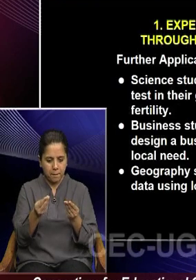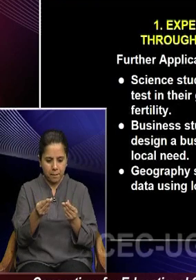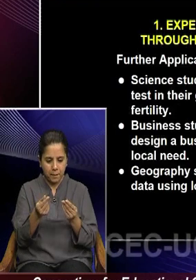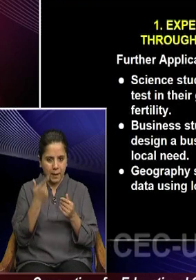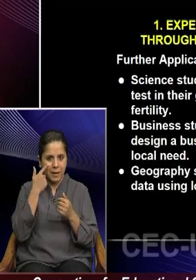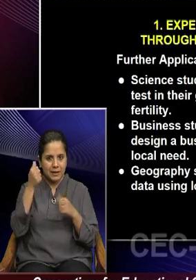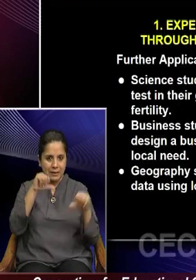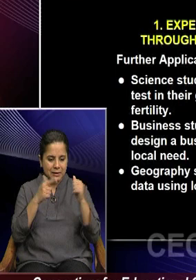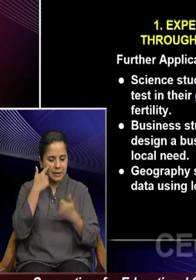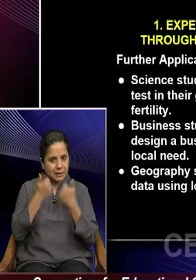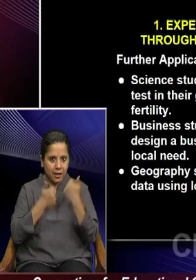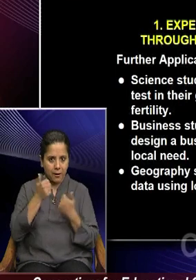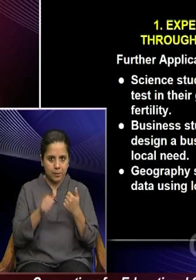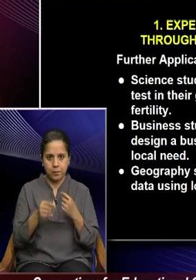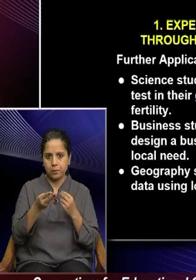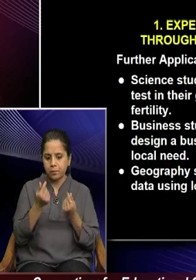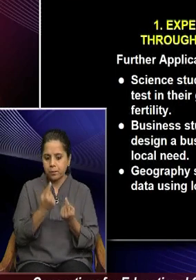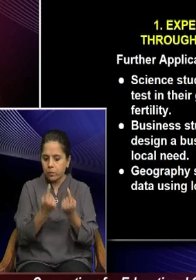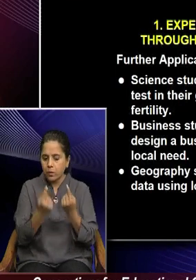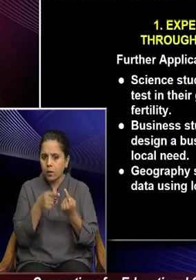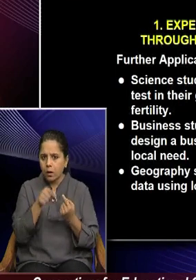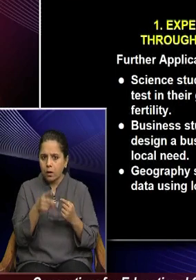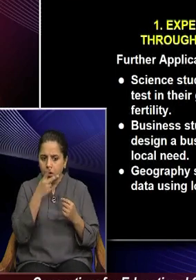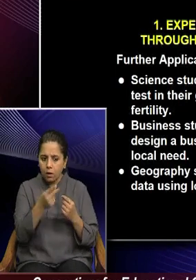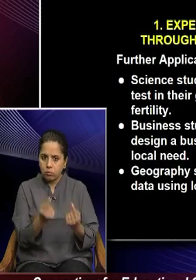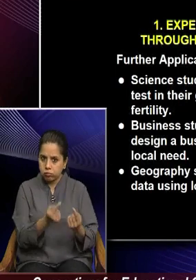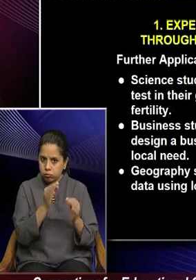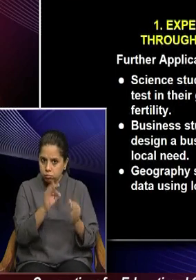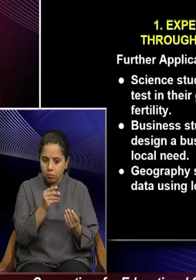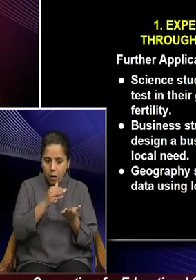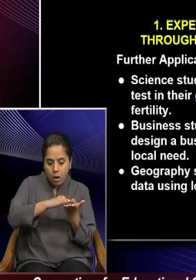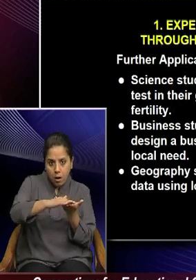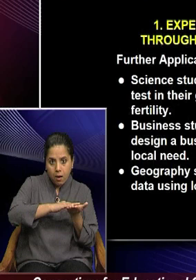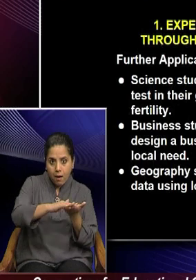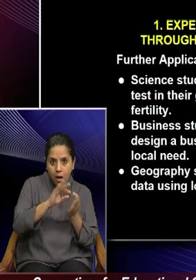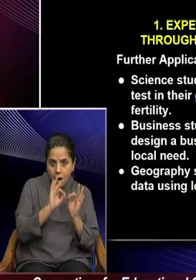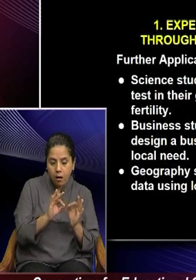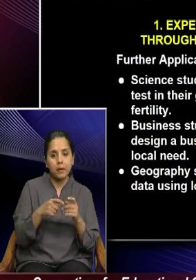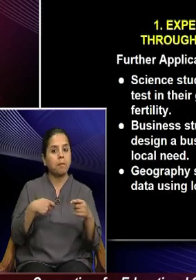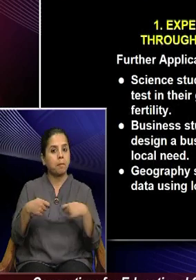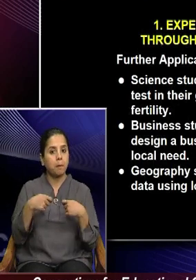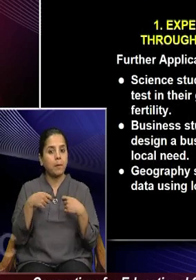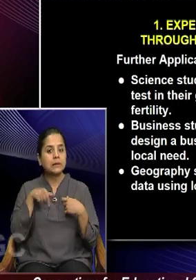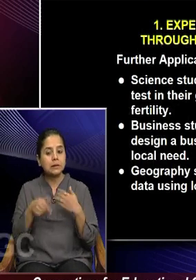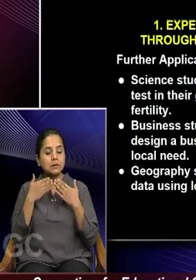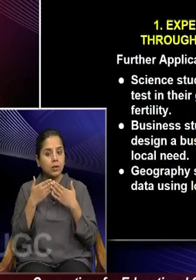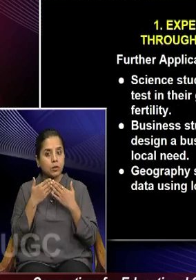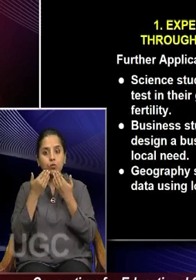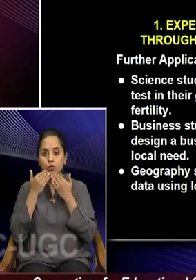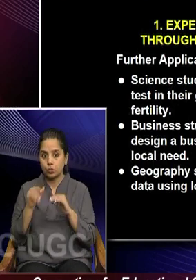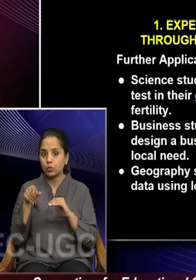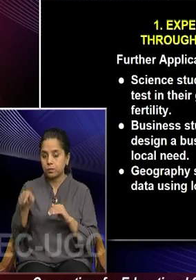in their garden and study the fertility of the soil. Business studies